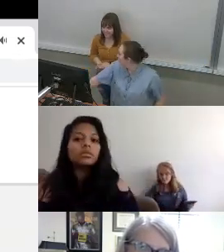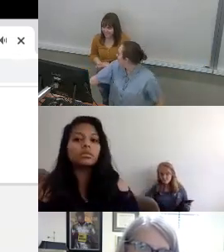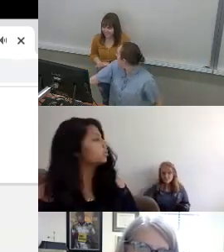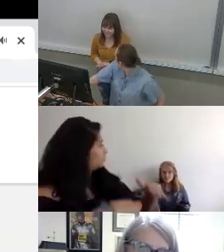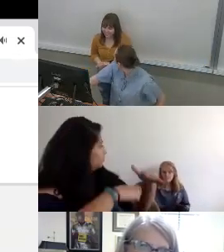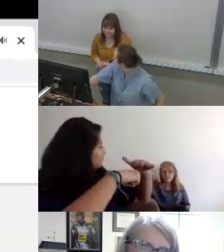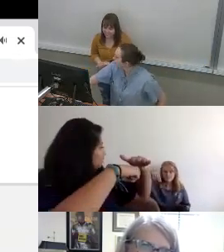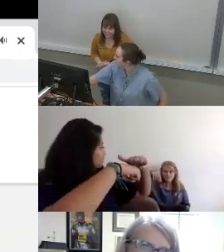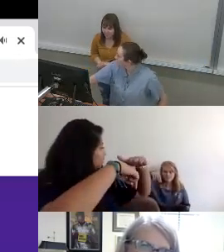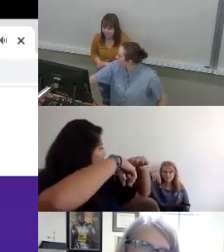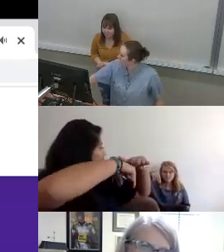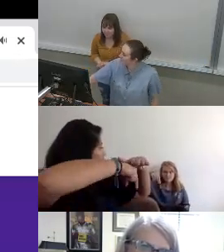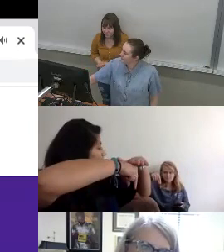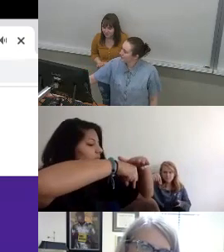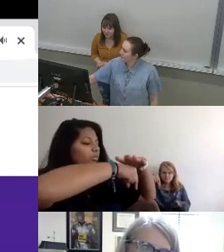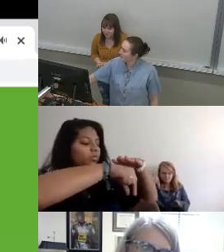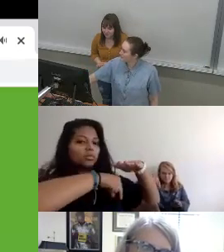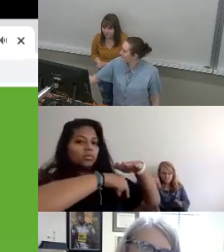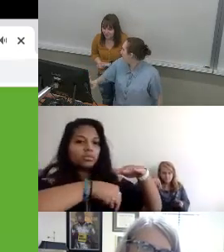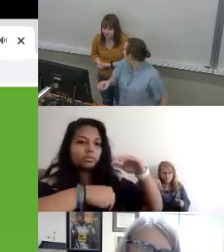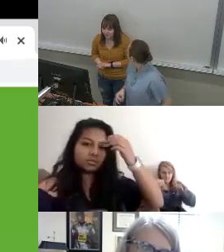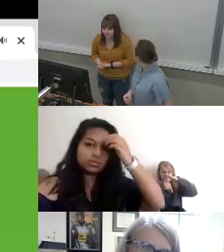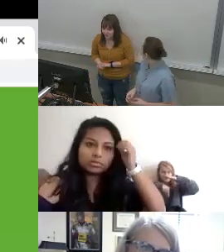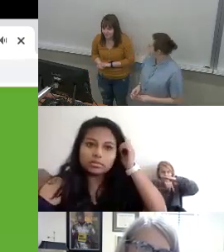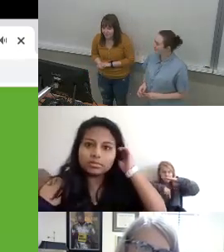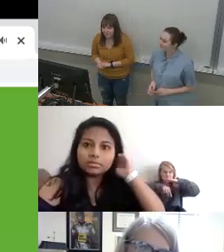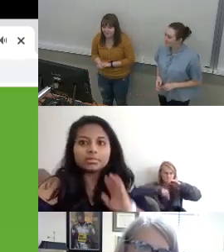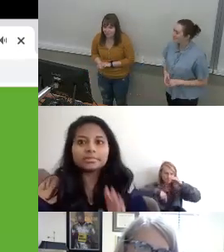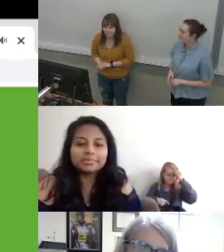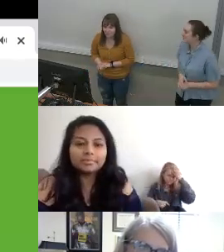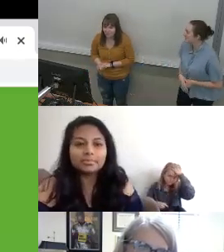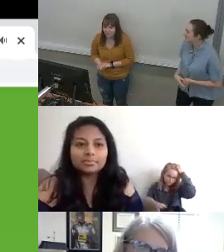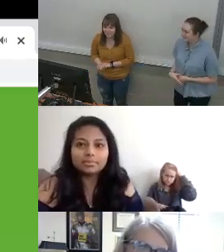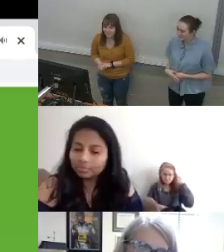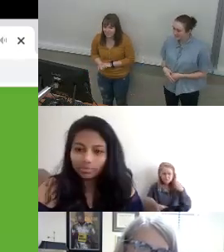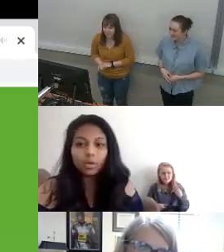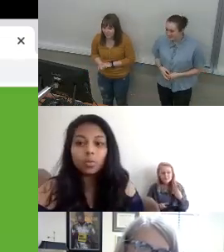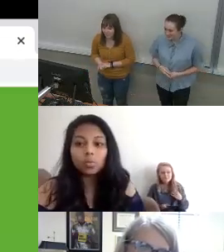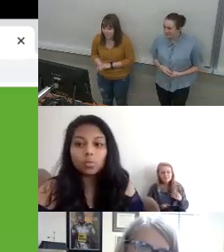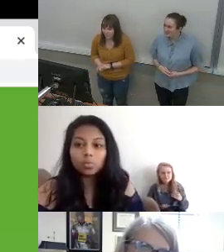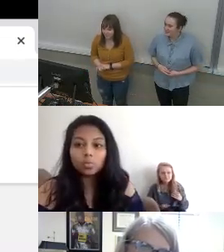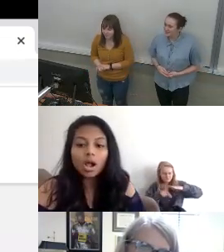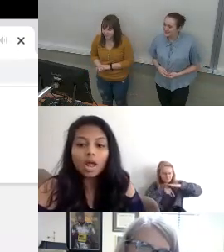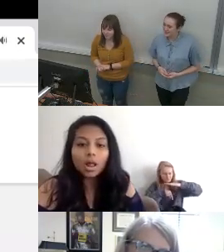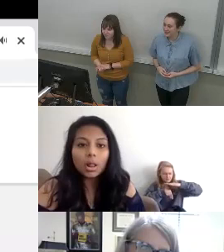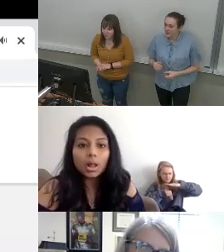It'd be really sad if one of us got these wrong. Just saying. No pressure.